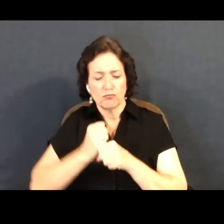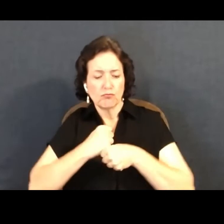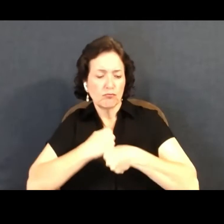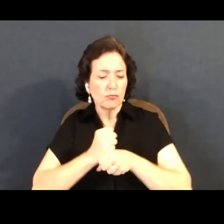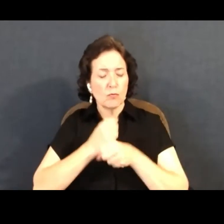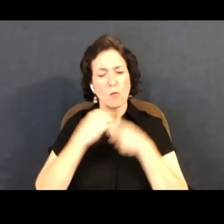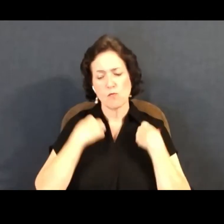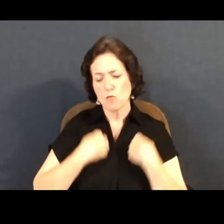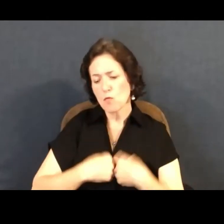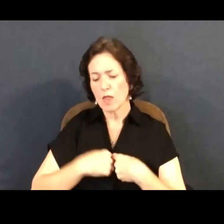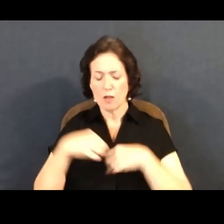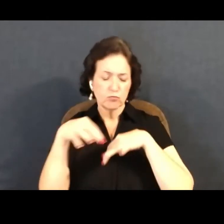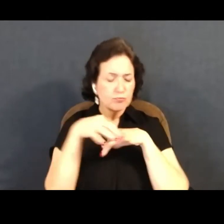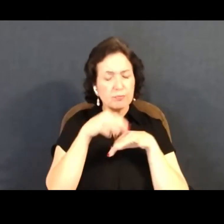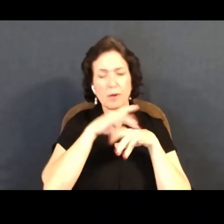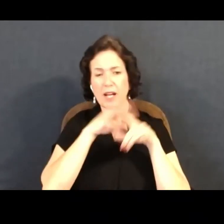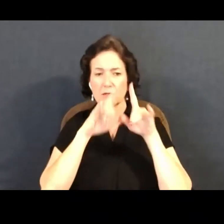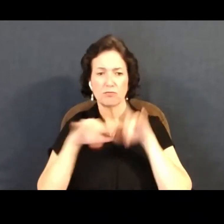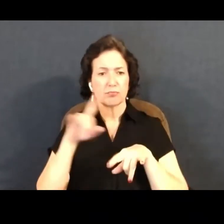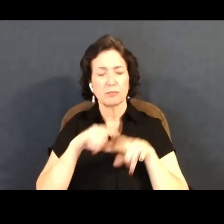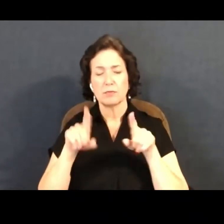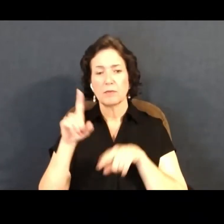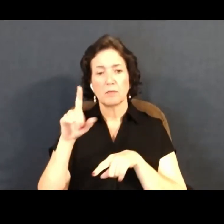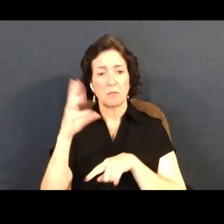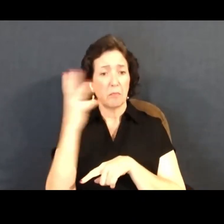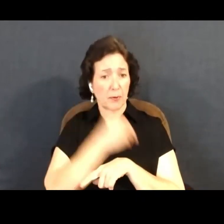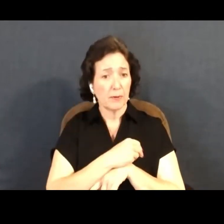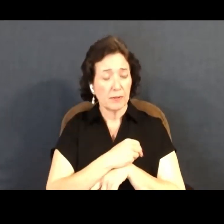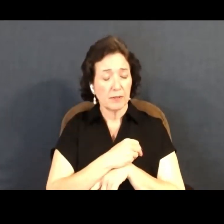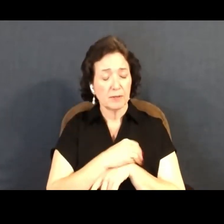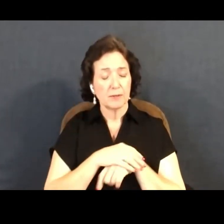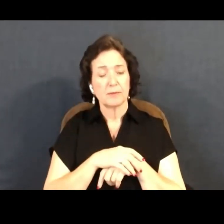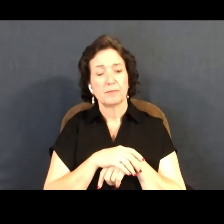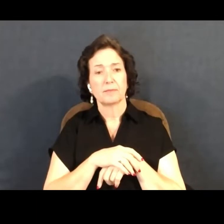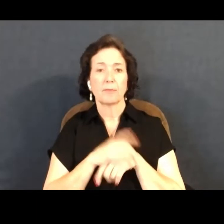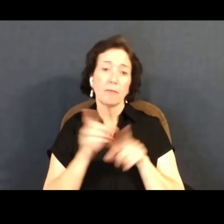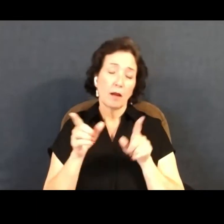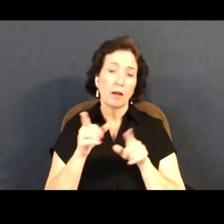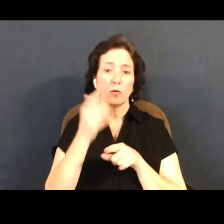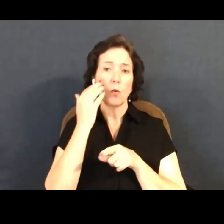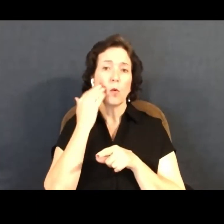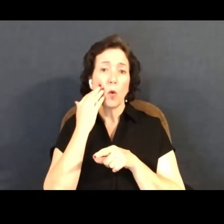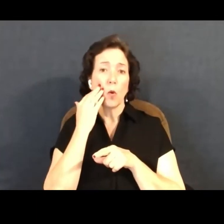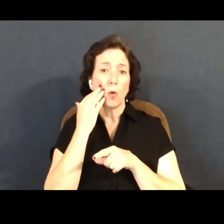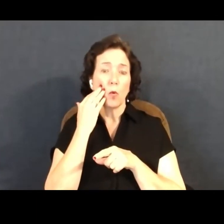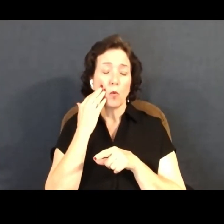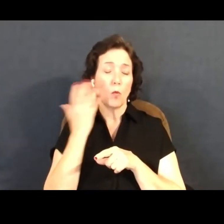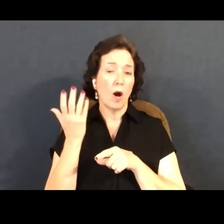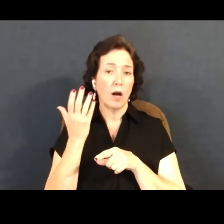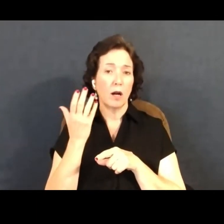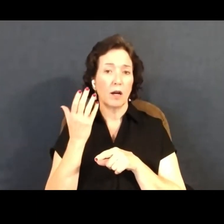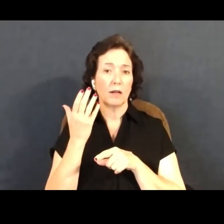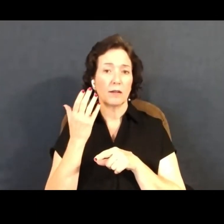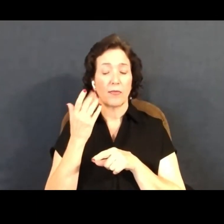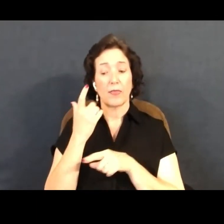jewels, all manner of wonders. But you know how it is? The